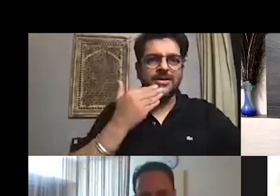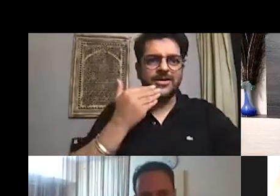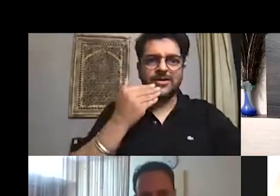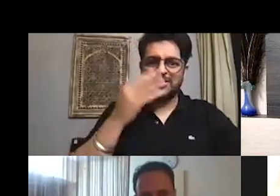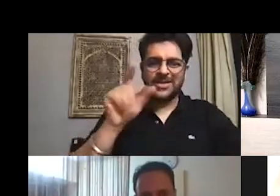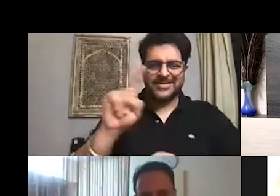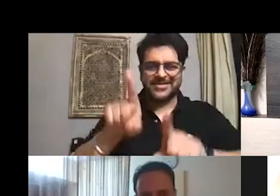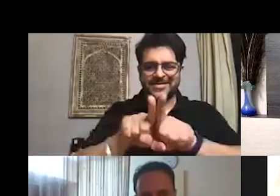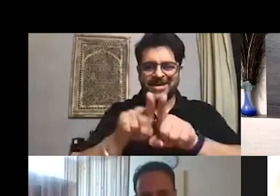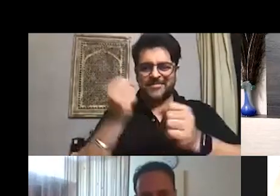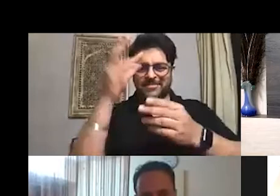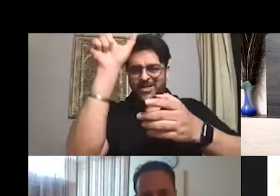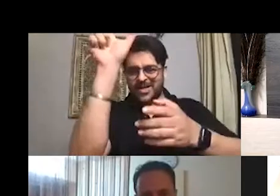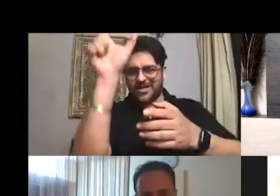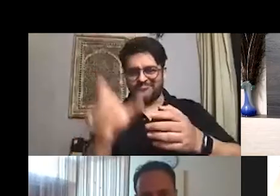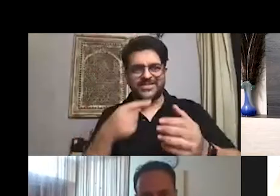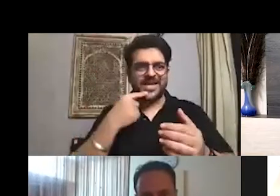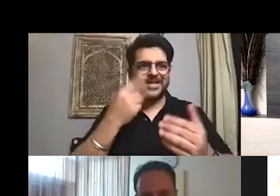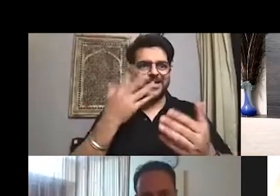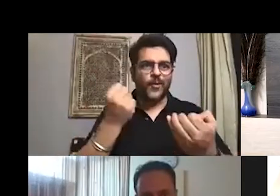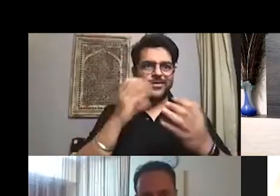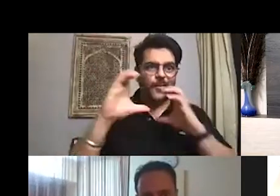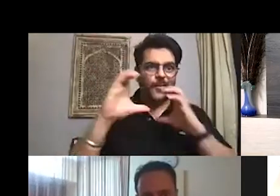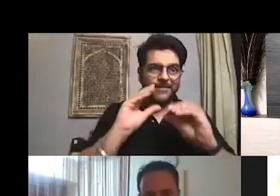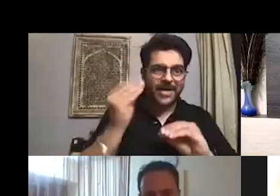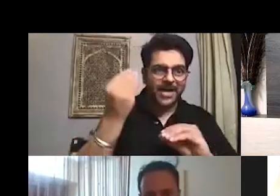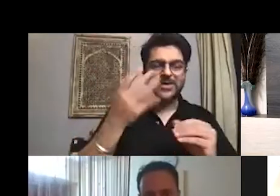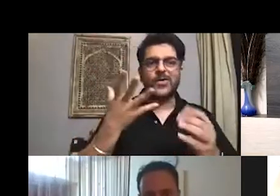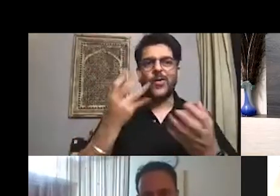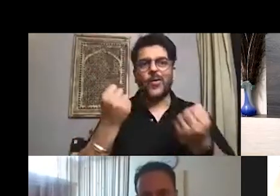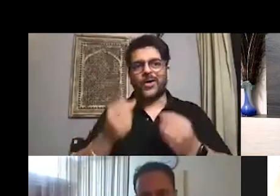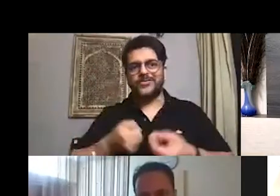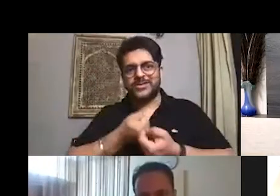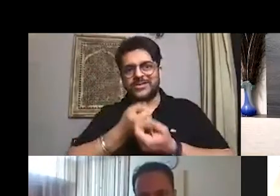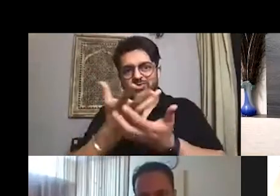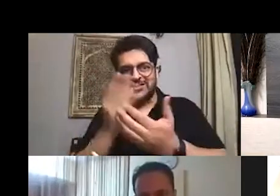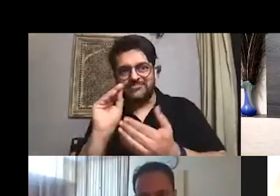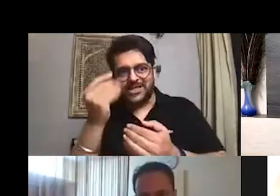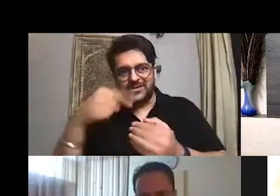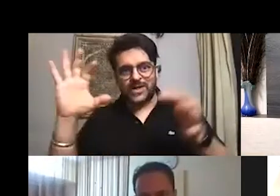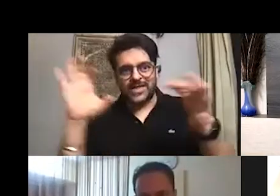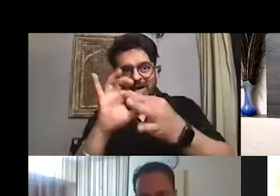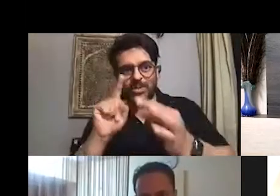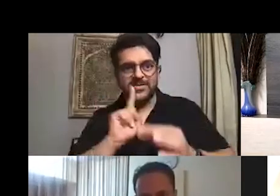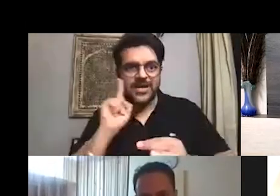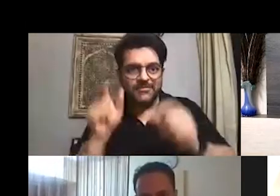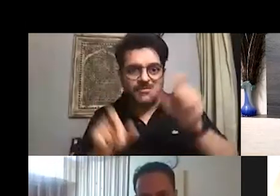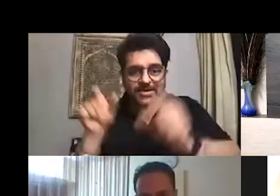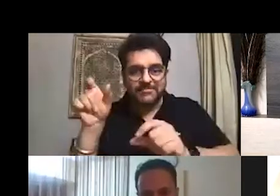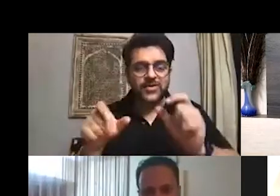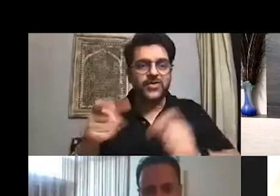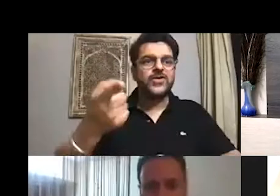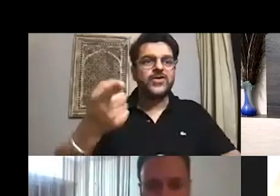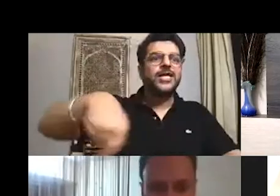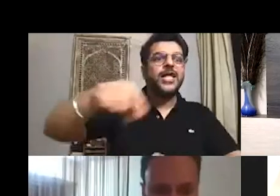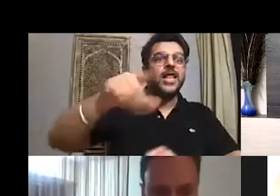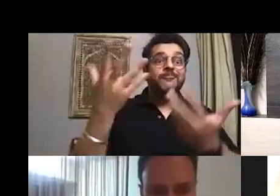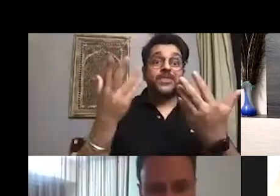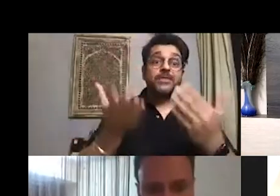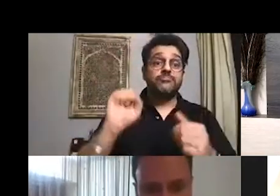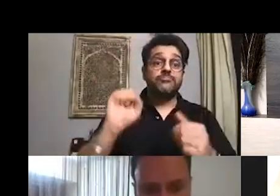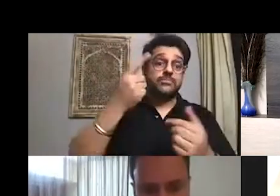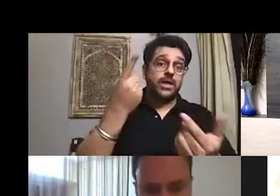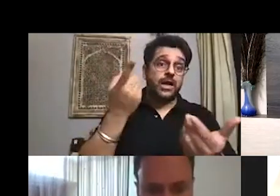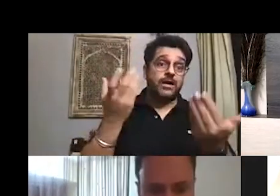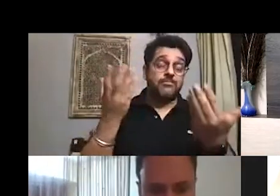Great, that's wonderful. Thank you. And a lot of people have also said because they want to communicate with the community better and want to know more deaf